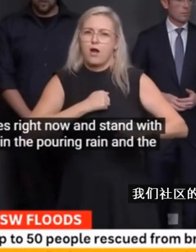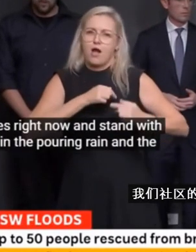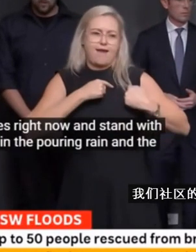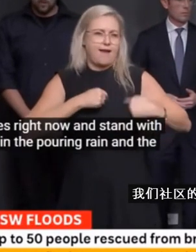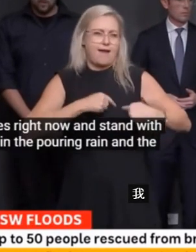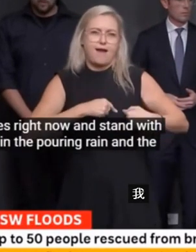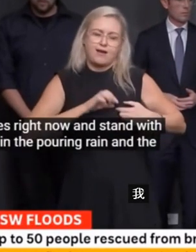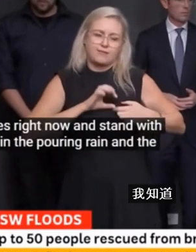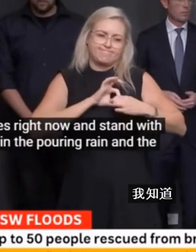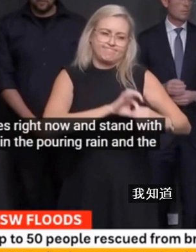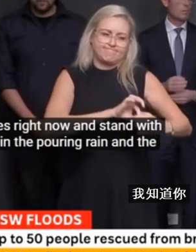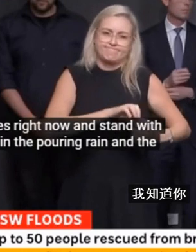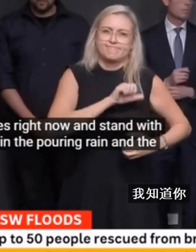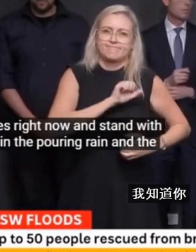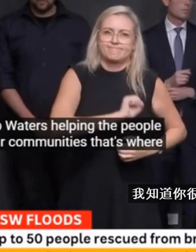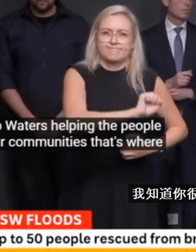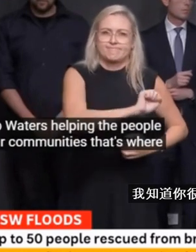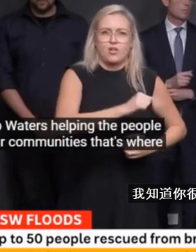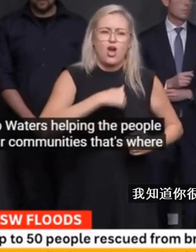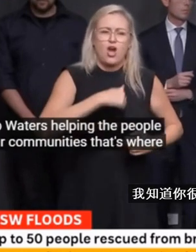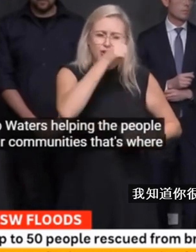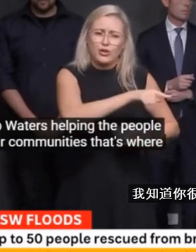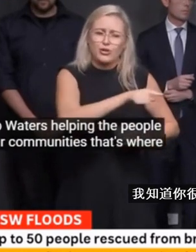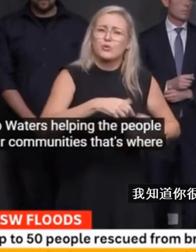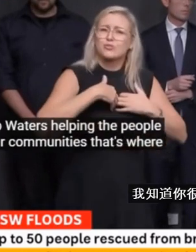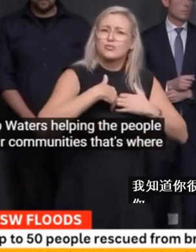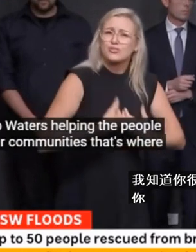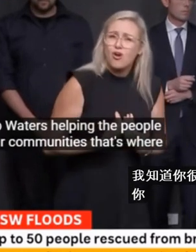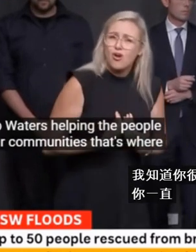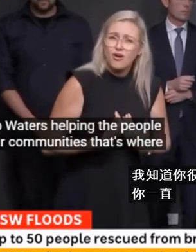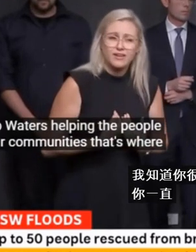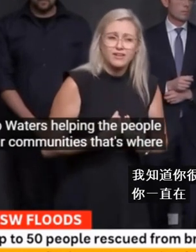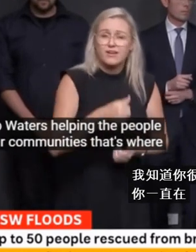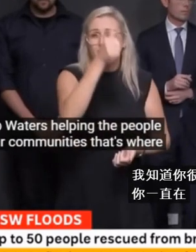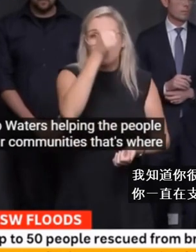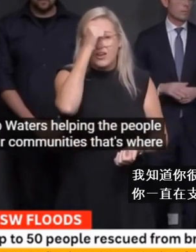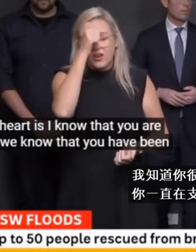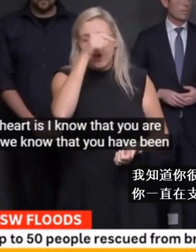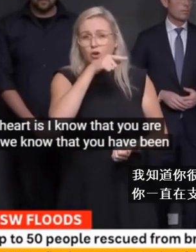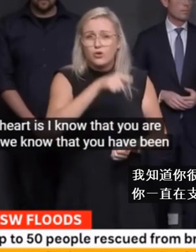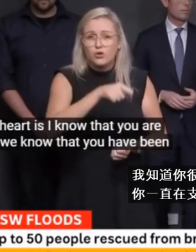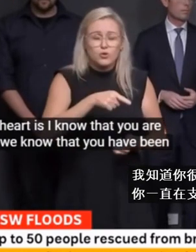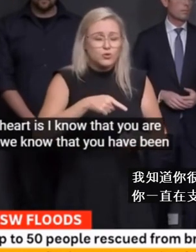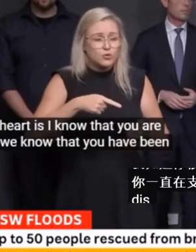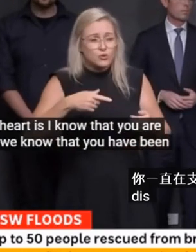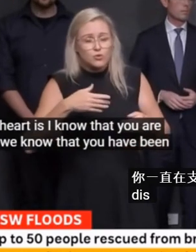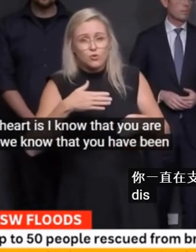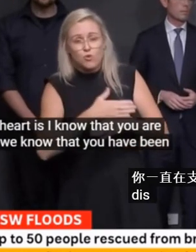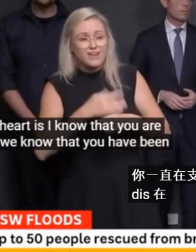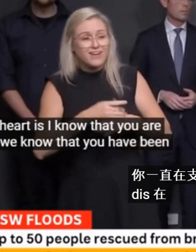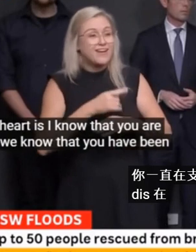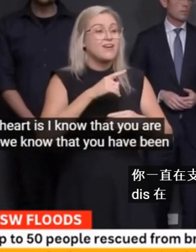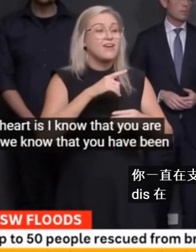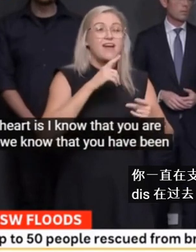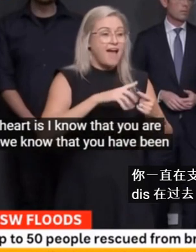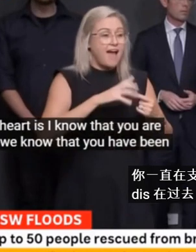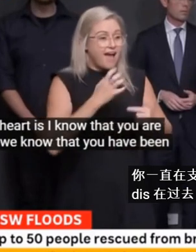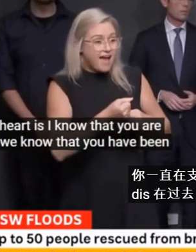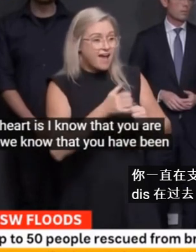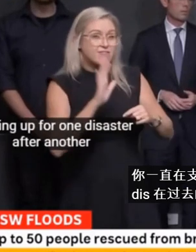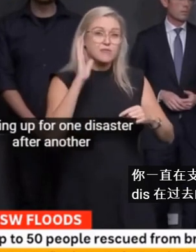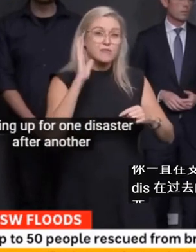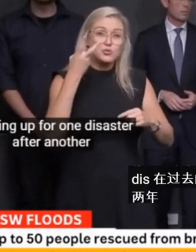heart is. I know that you are tired. We know that you have been backing up for one disaster after another